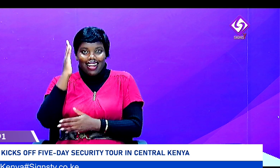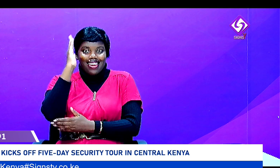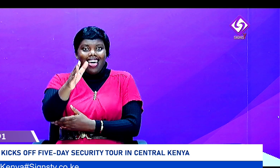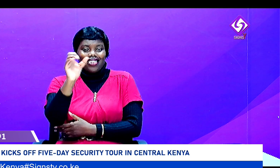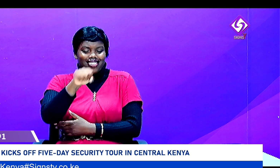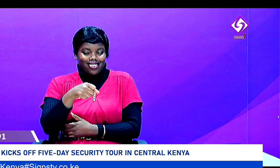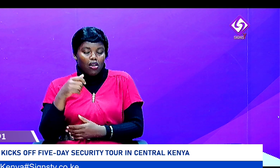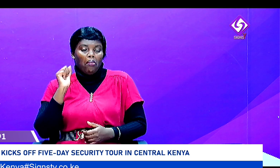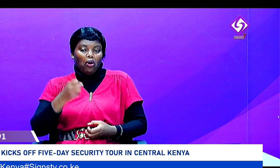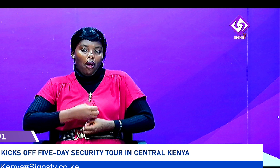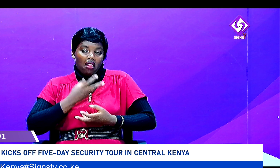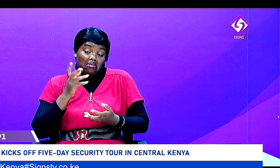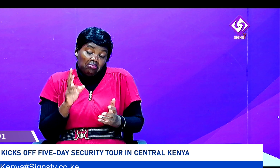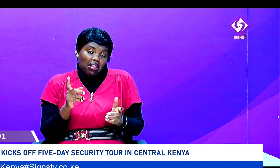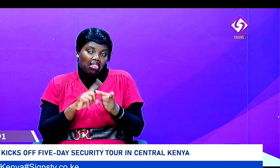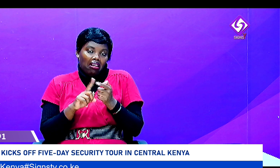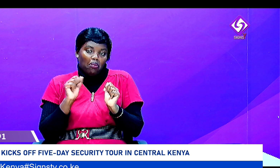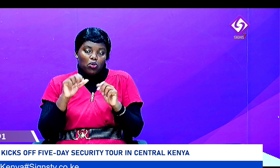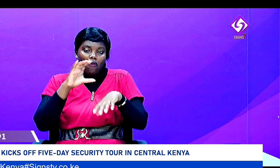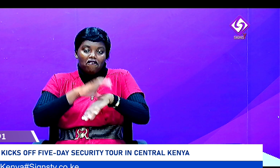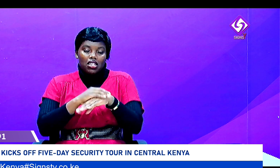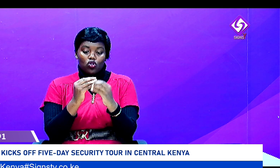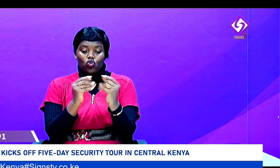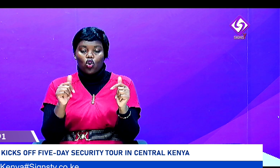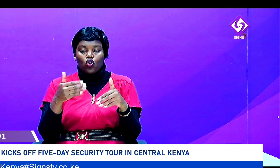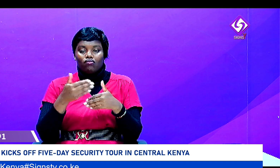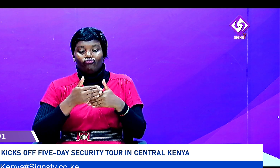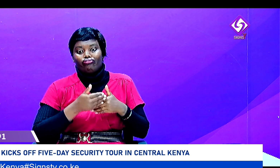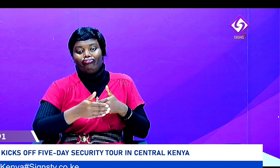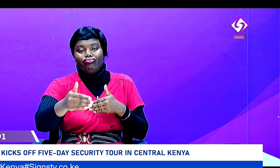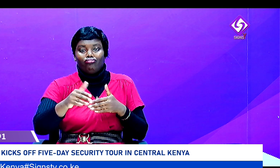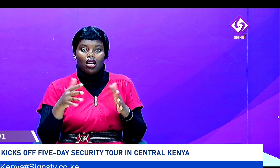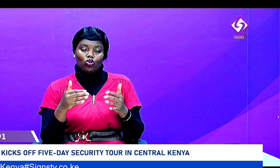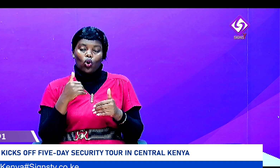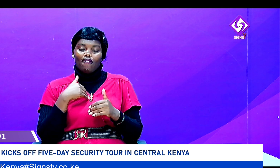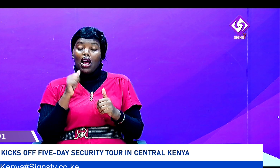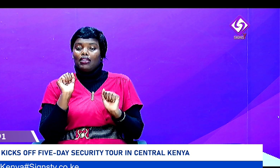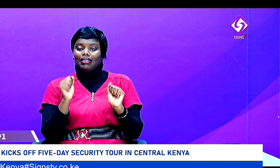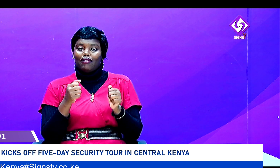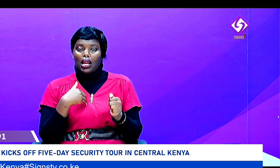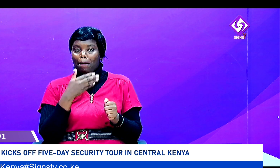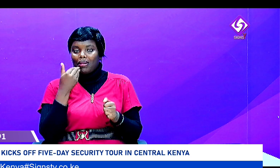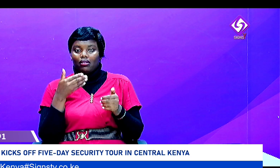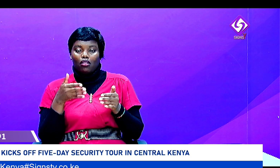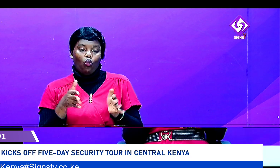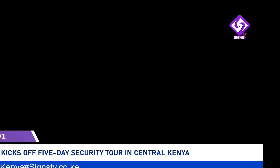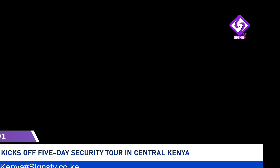And also, people will be communicated directly to the government so that they can air out their grievances moving forward. We hope this